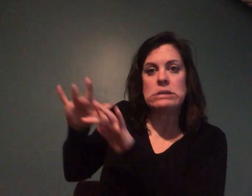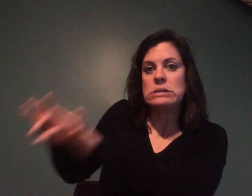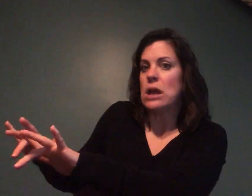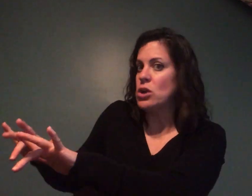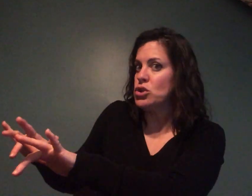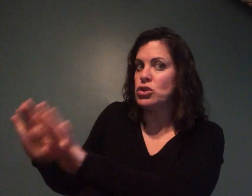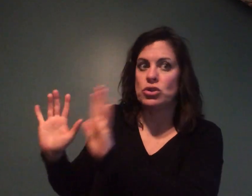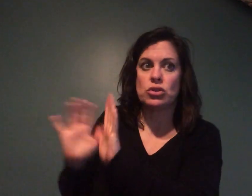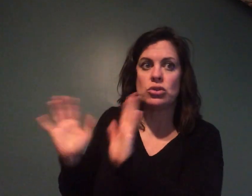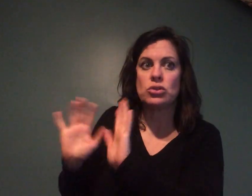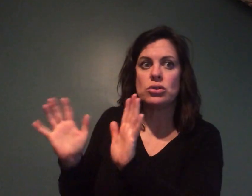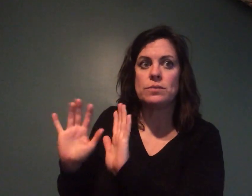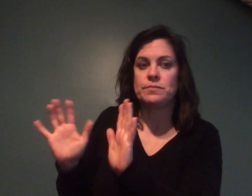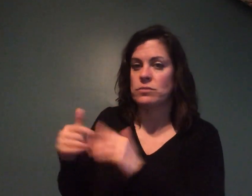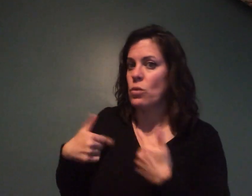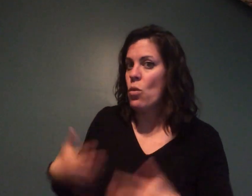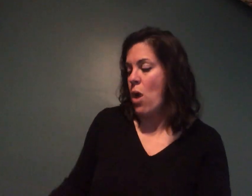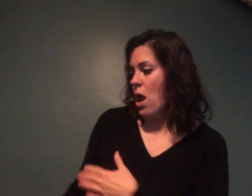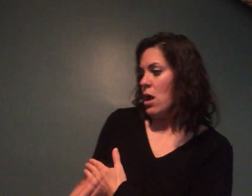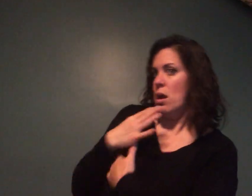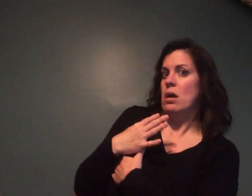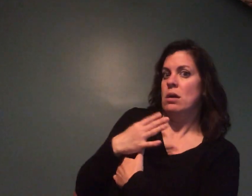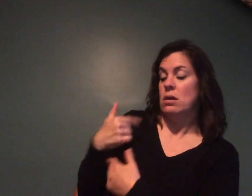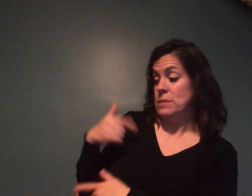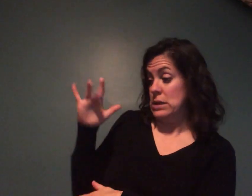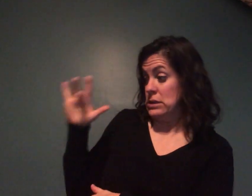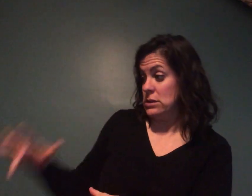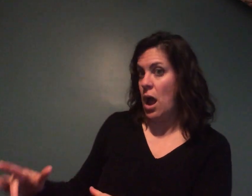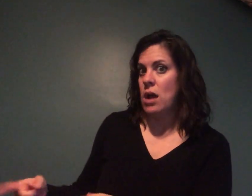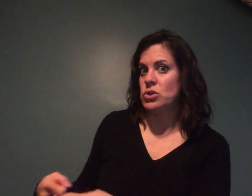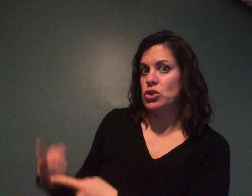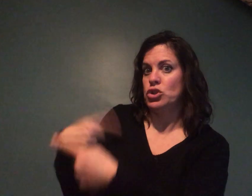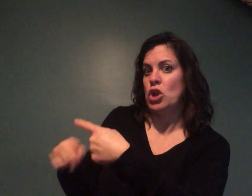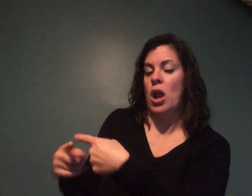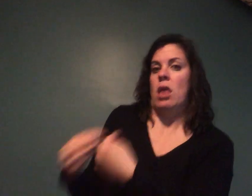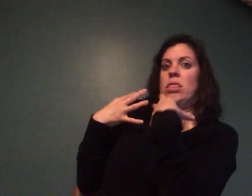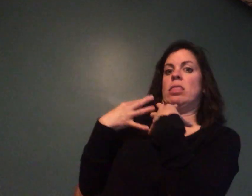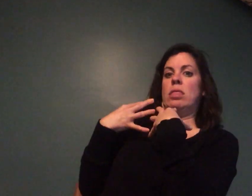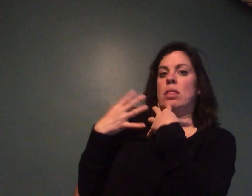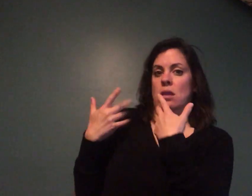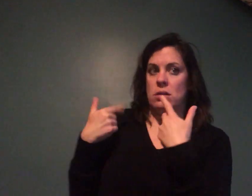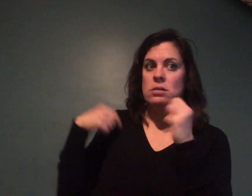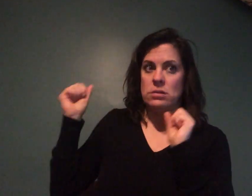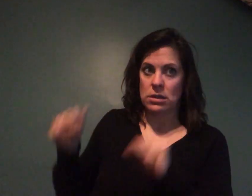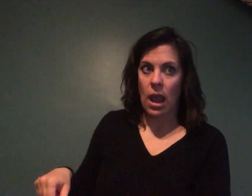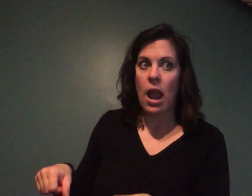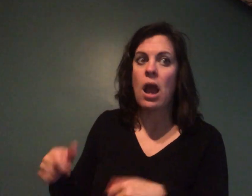electrocuted and you can't turn the circuit off, how can you get them away from the circuit?